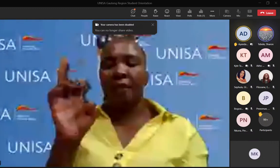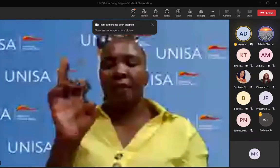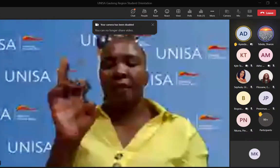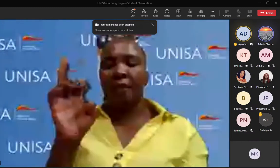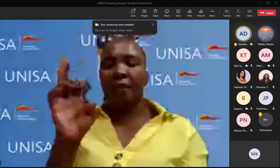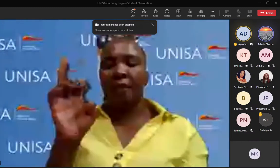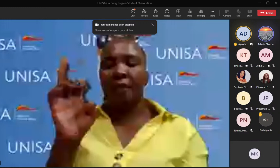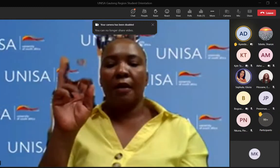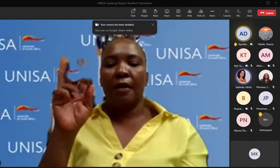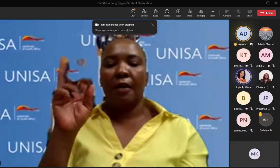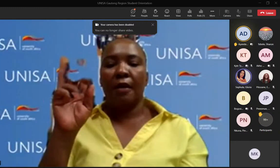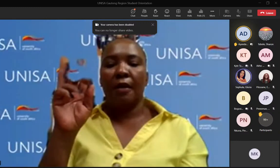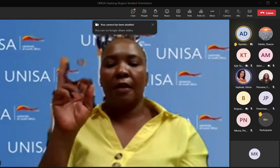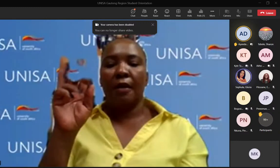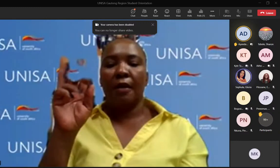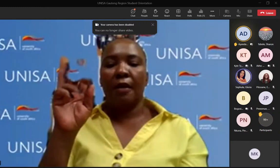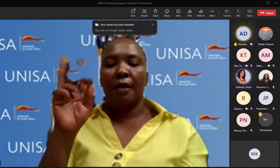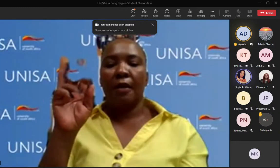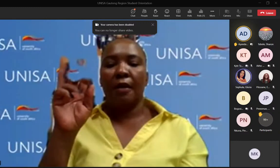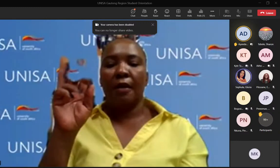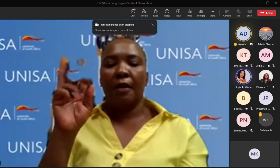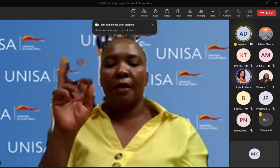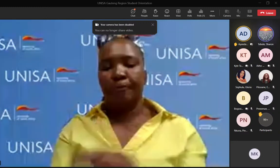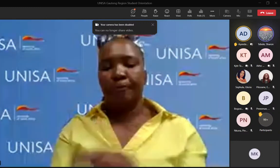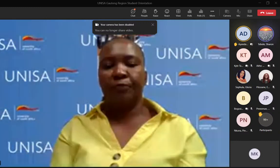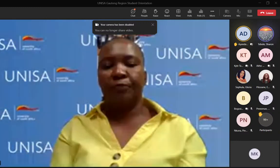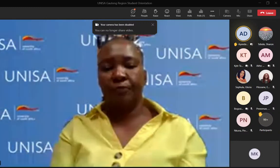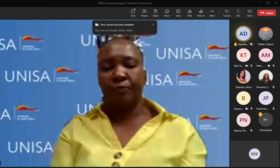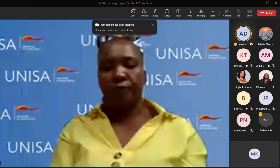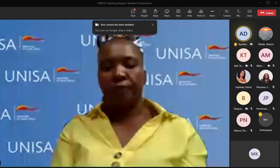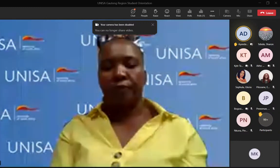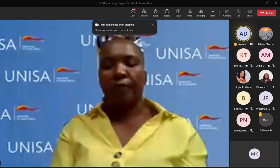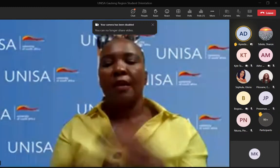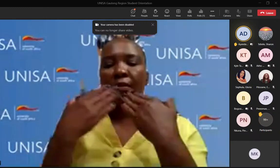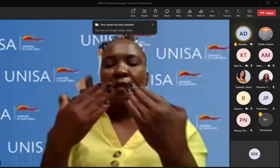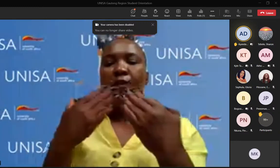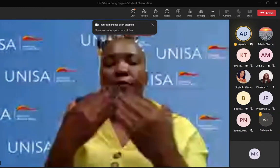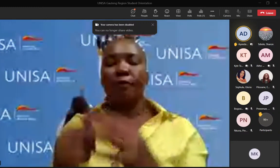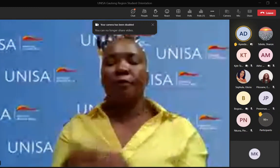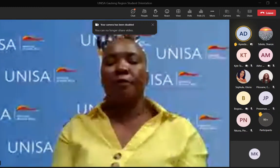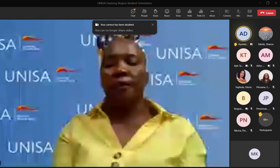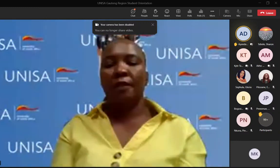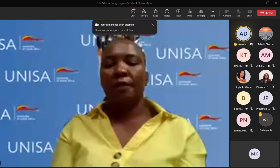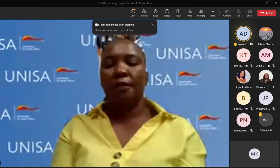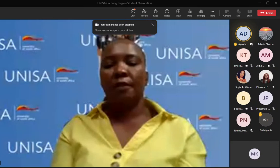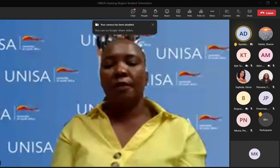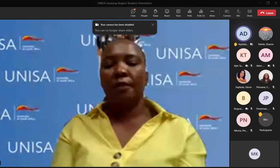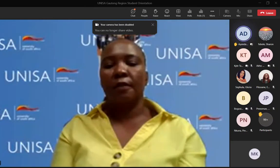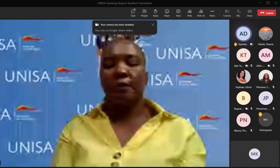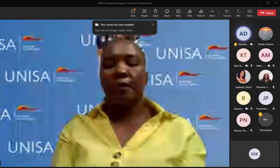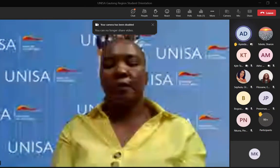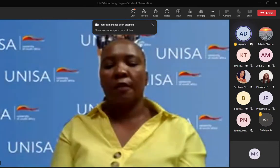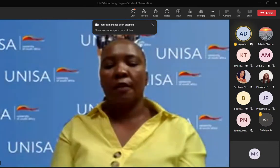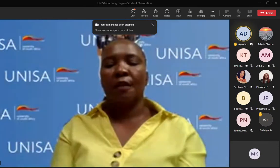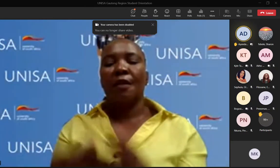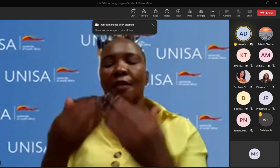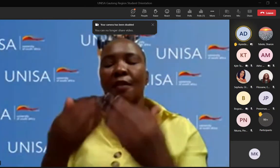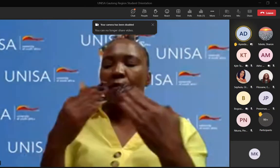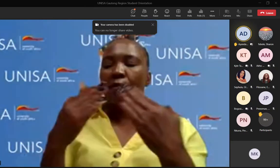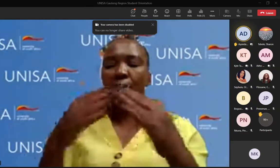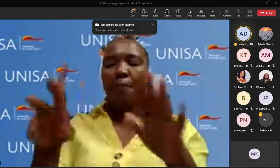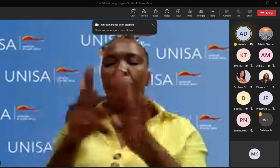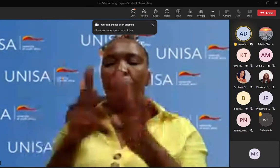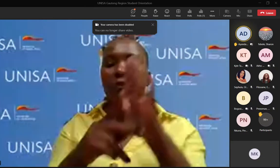and ask your question and thank you um thank you thank you program